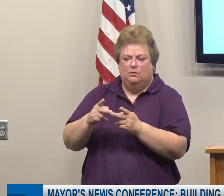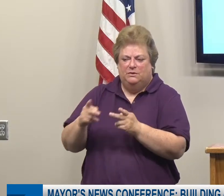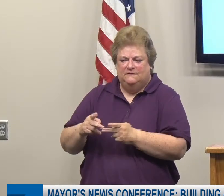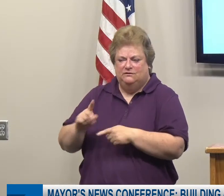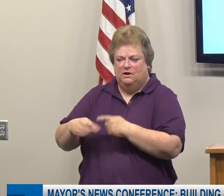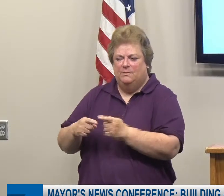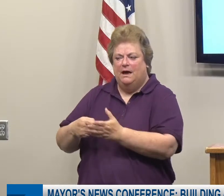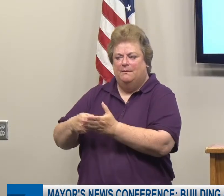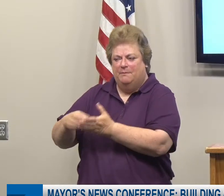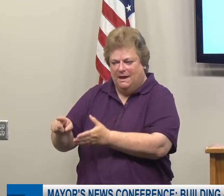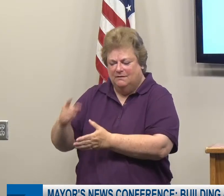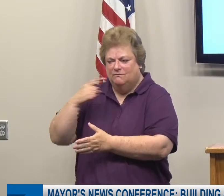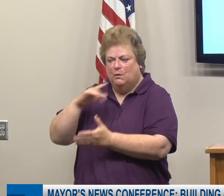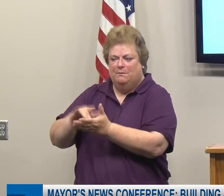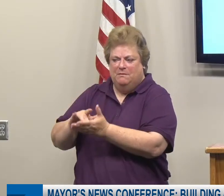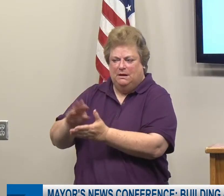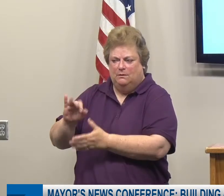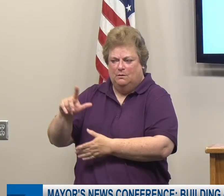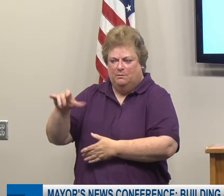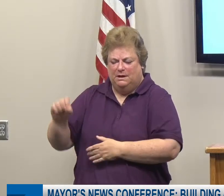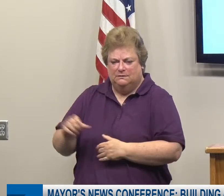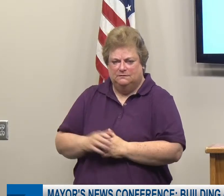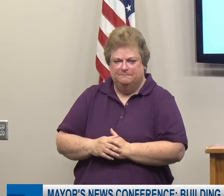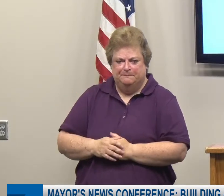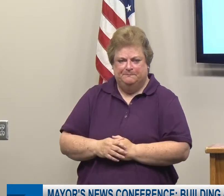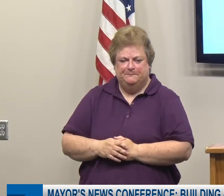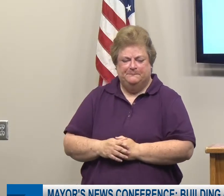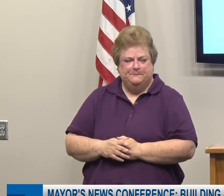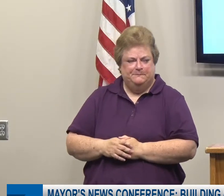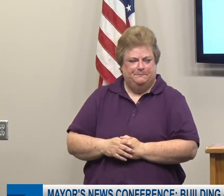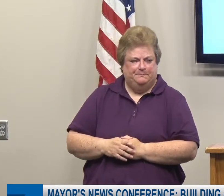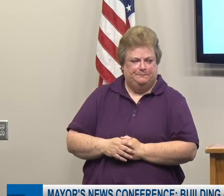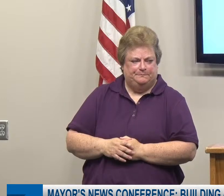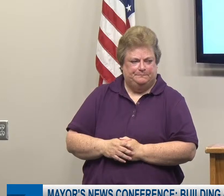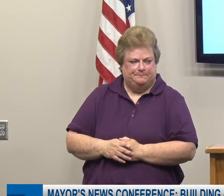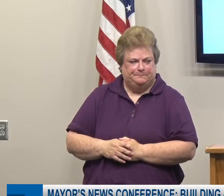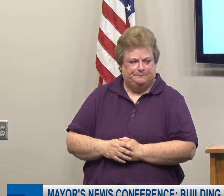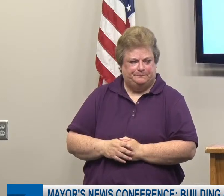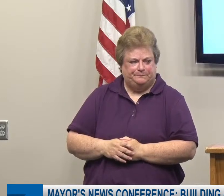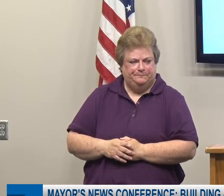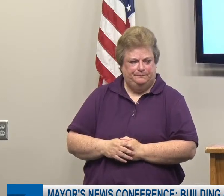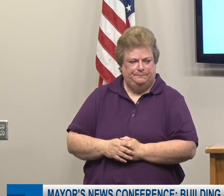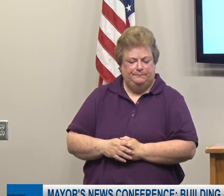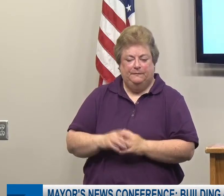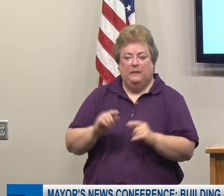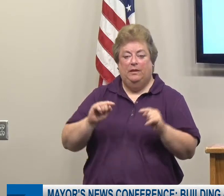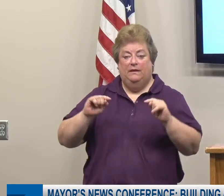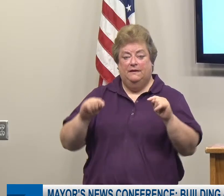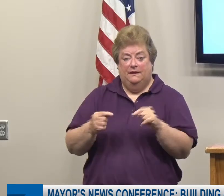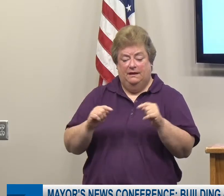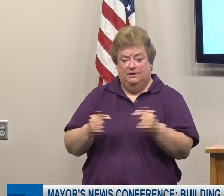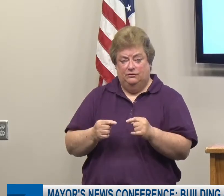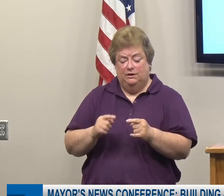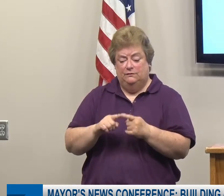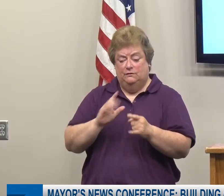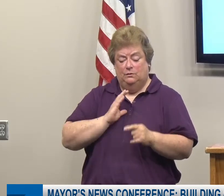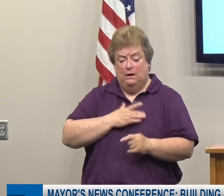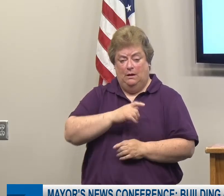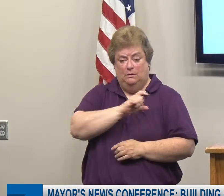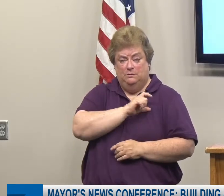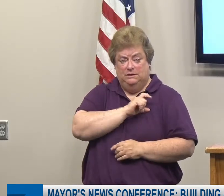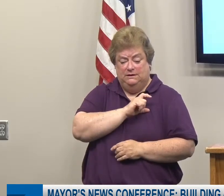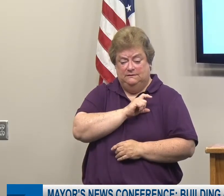is. My apologies, I can address that too, Riley. You know, that the injuries to our